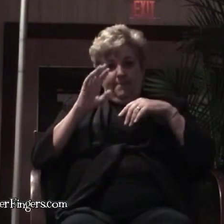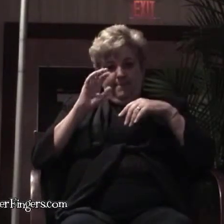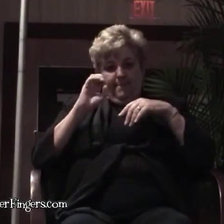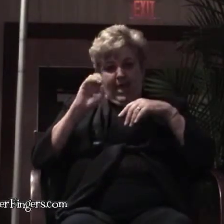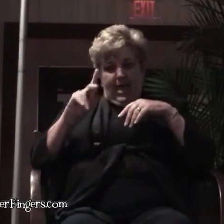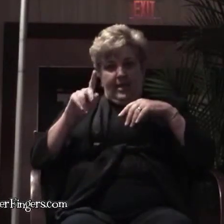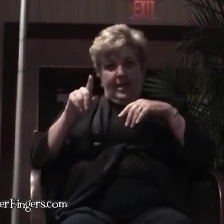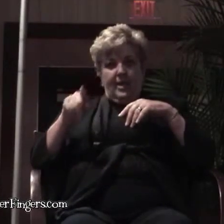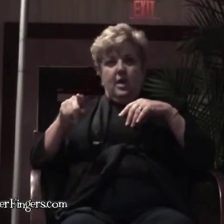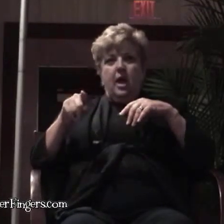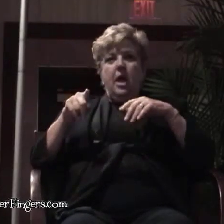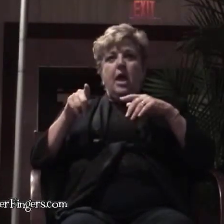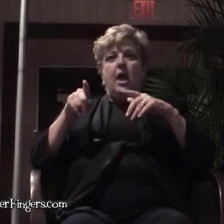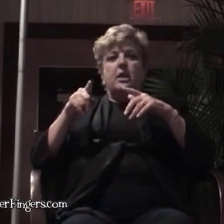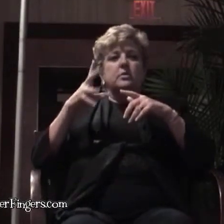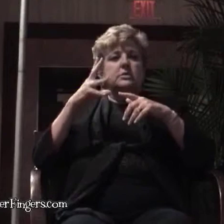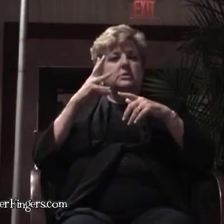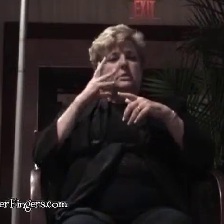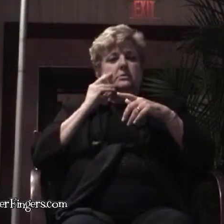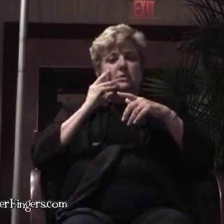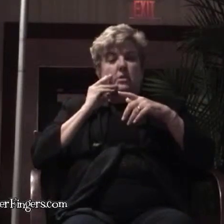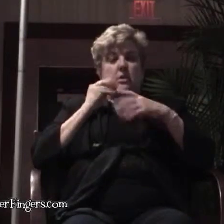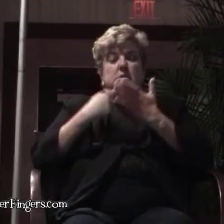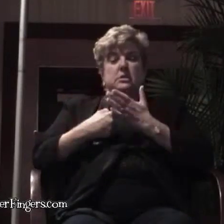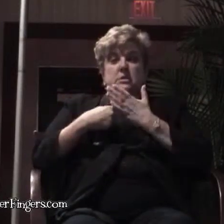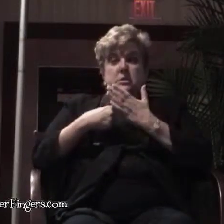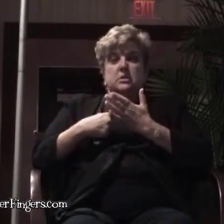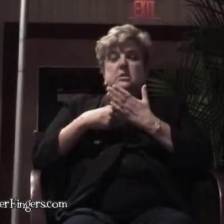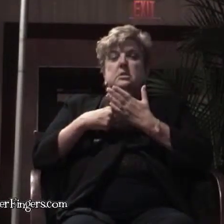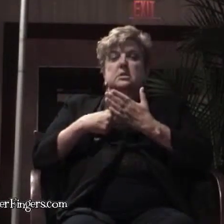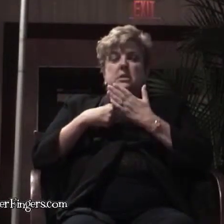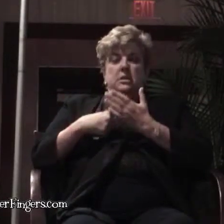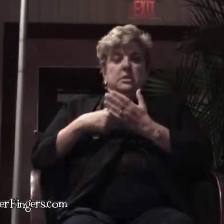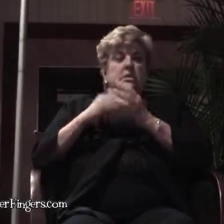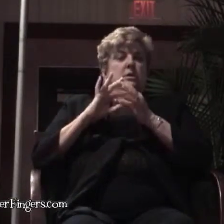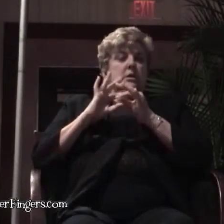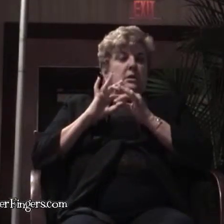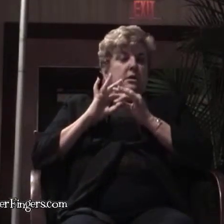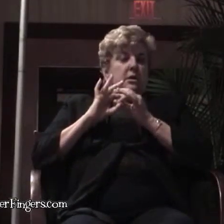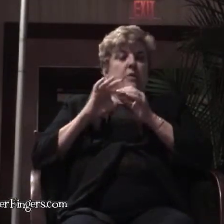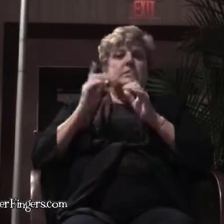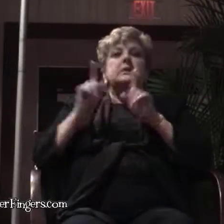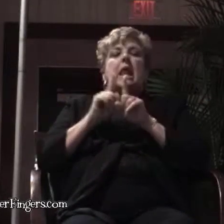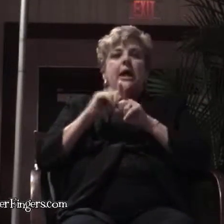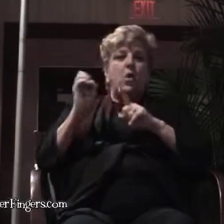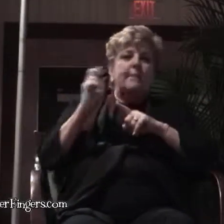killing me. It was killing me. But long story short, because I'm running out of time,